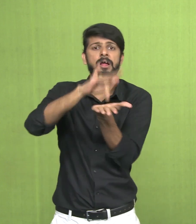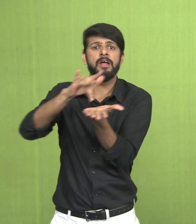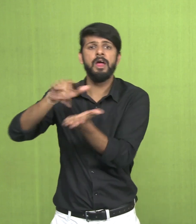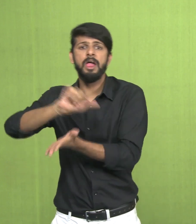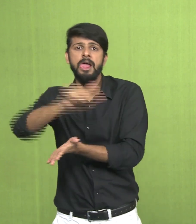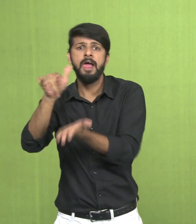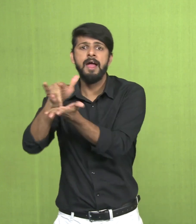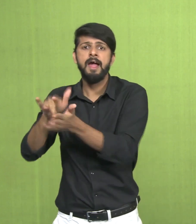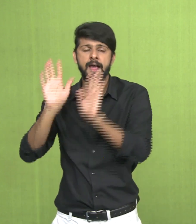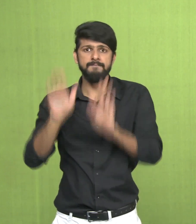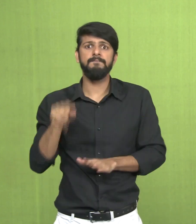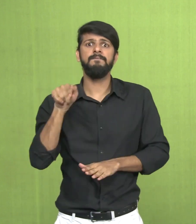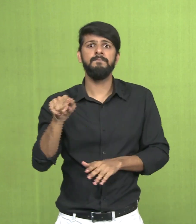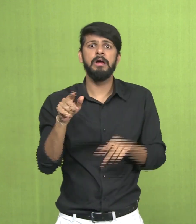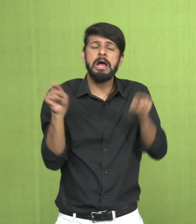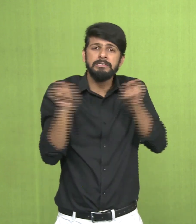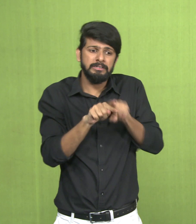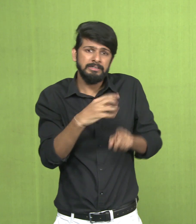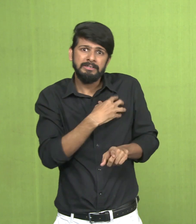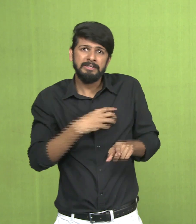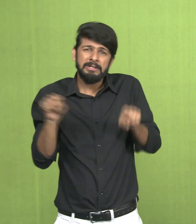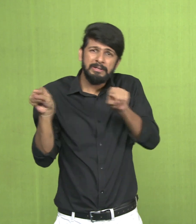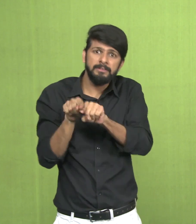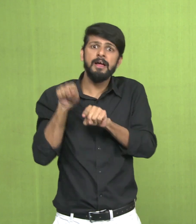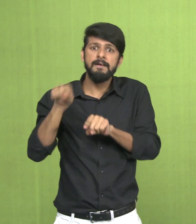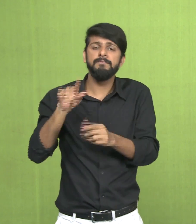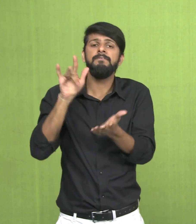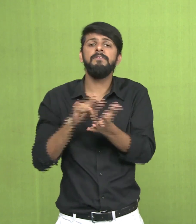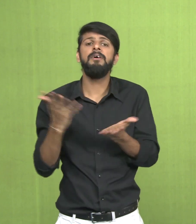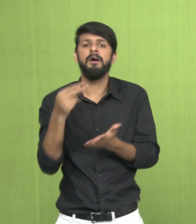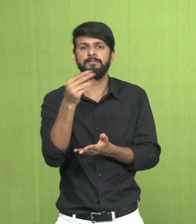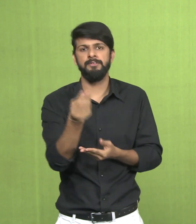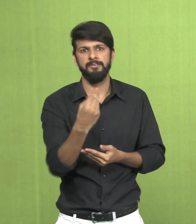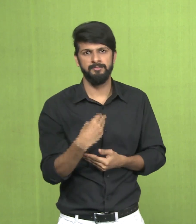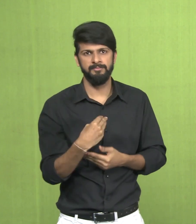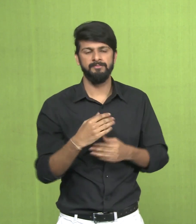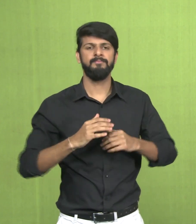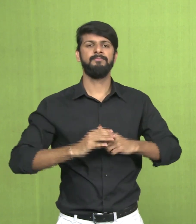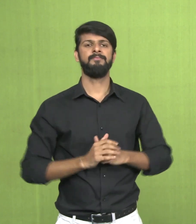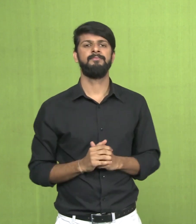and also what other civilizations is this motif linked with.